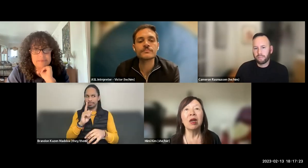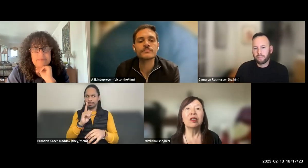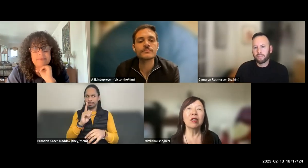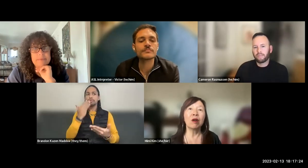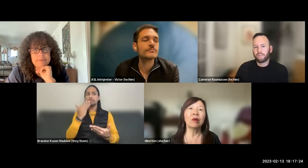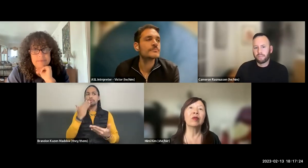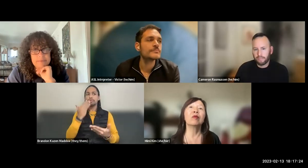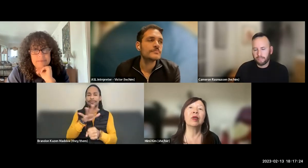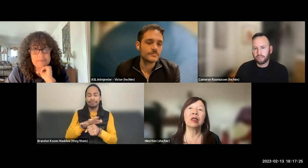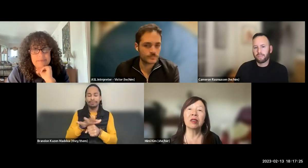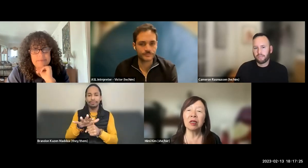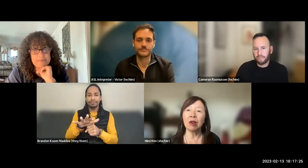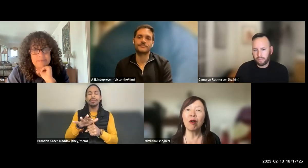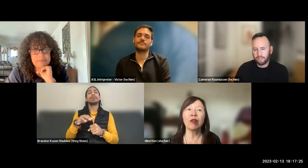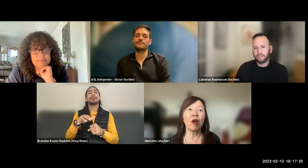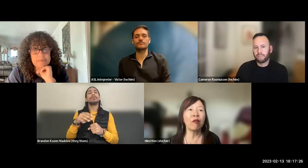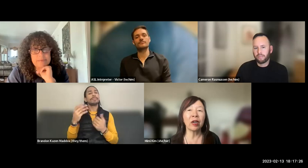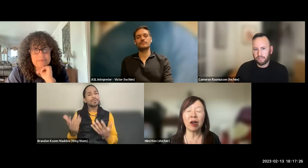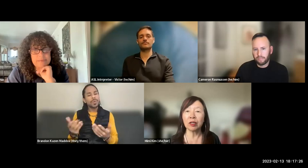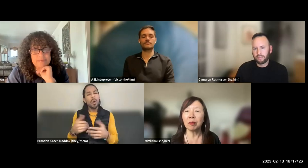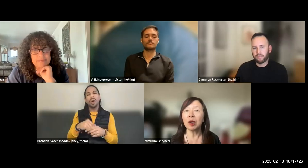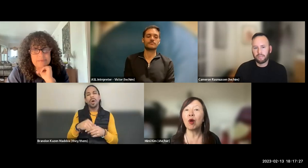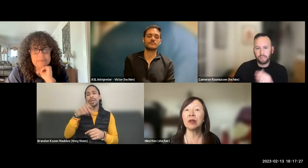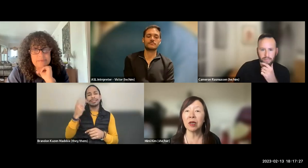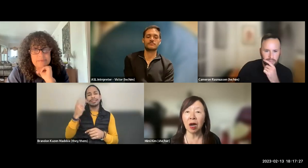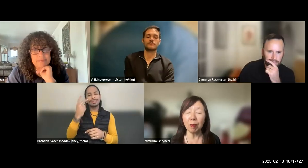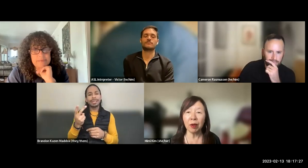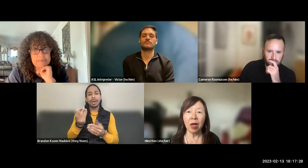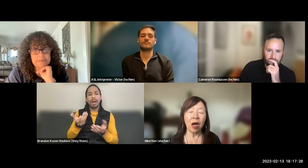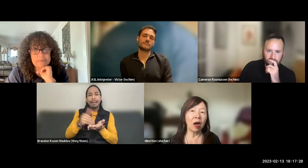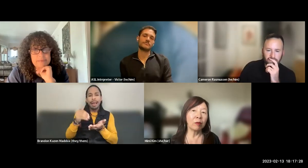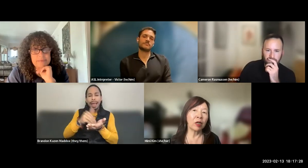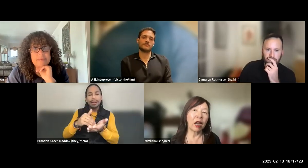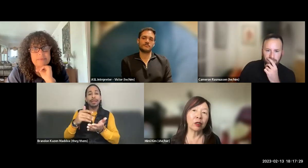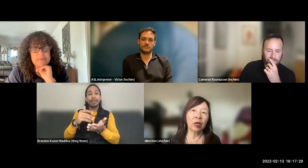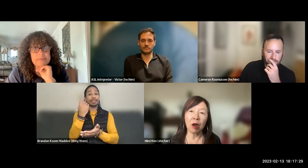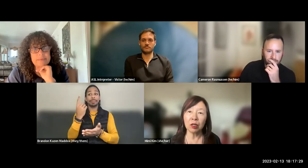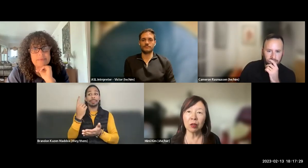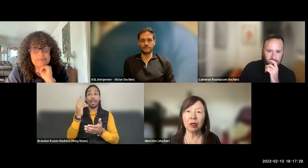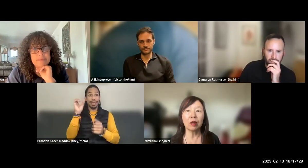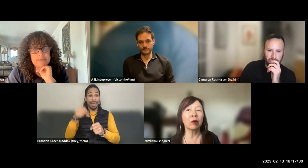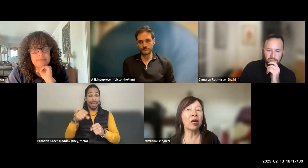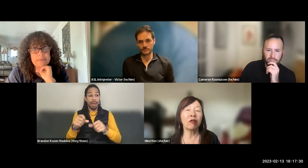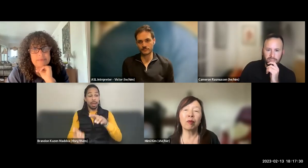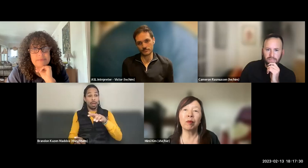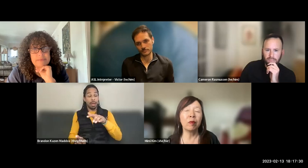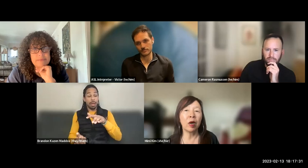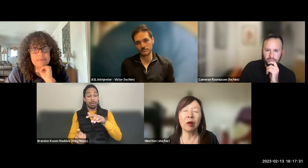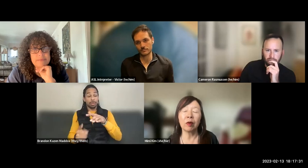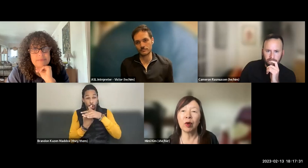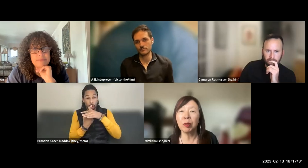prosecution. So we can see over and over again how something opens up to actually counter the kind